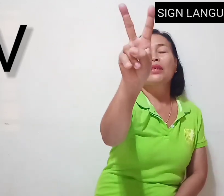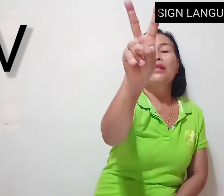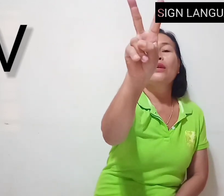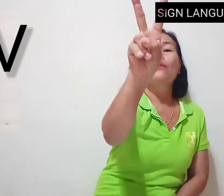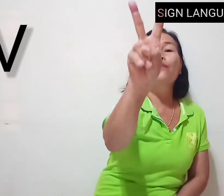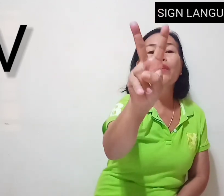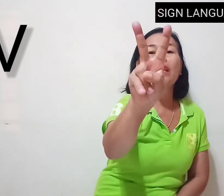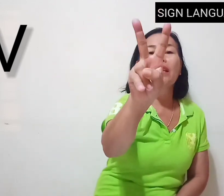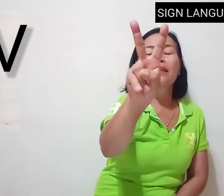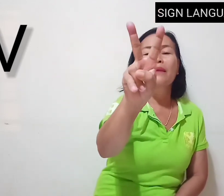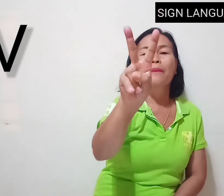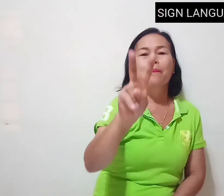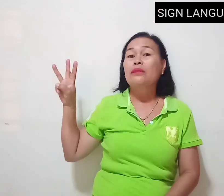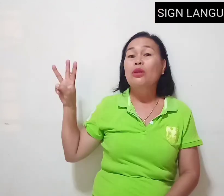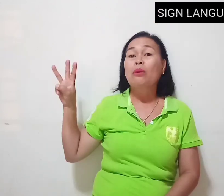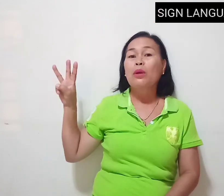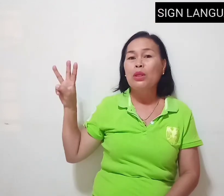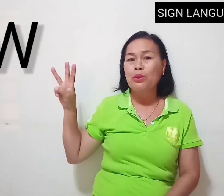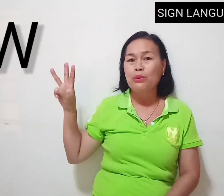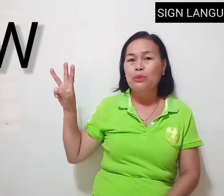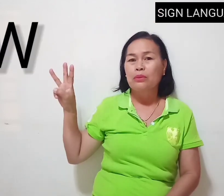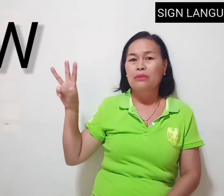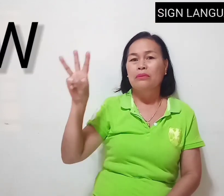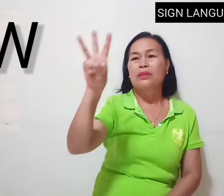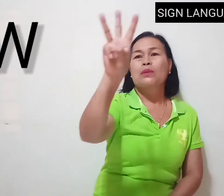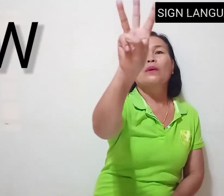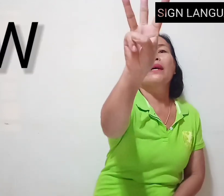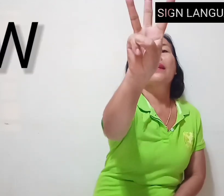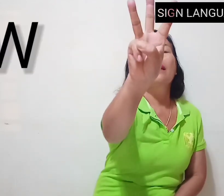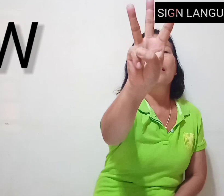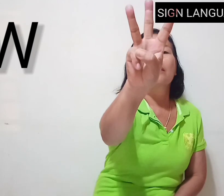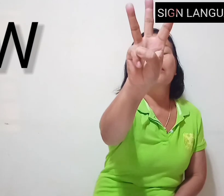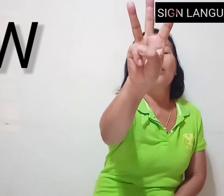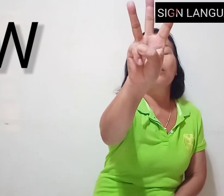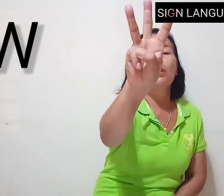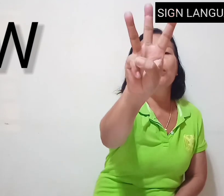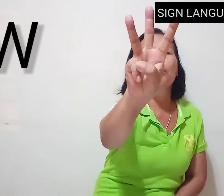Letter V. W. This one. W.